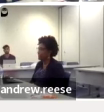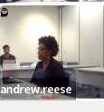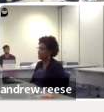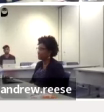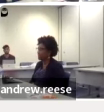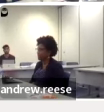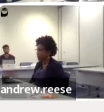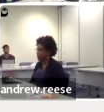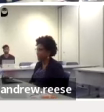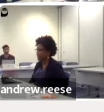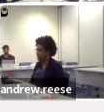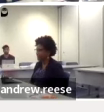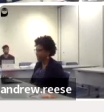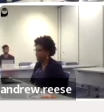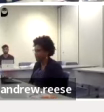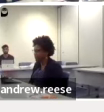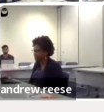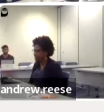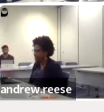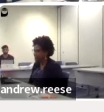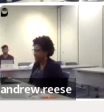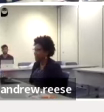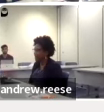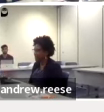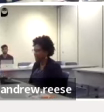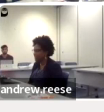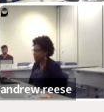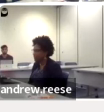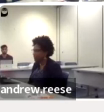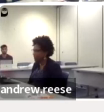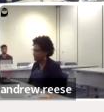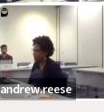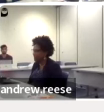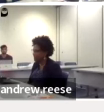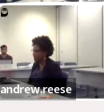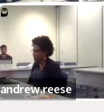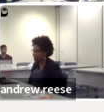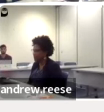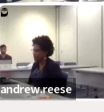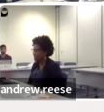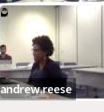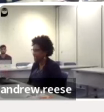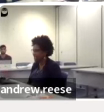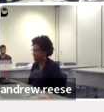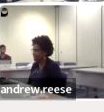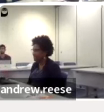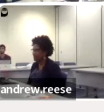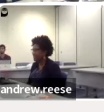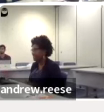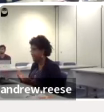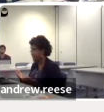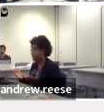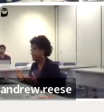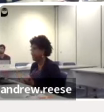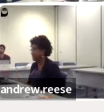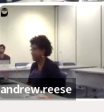what evidence-based supported employment stands for, and RSA's collaborative efforts with DDA,